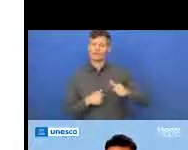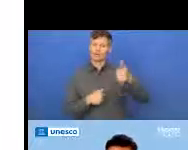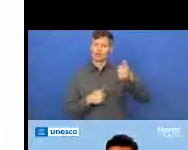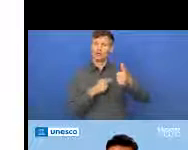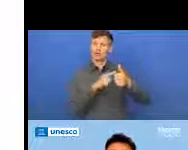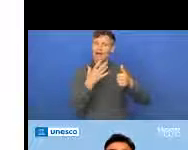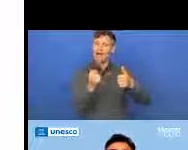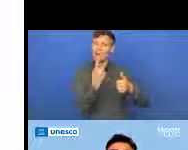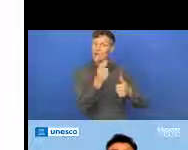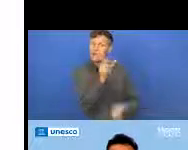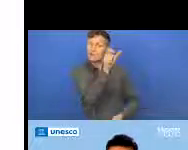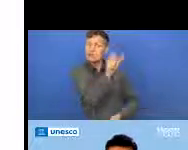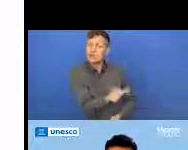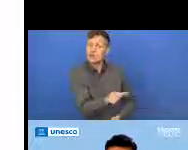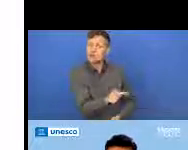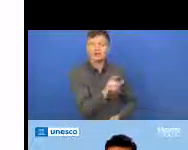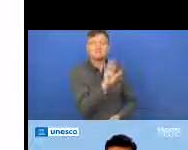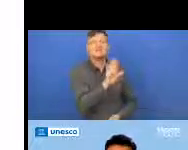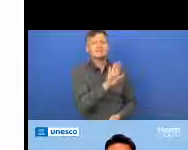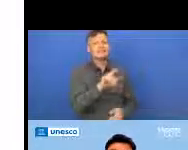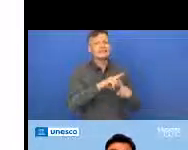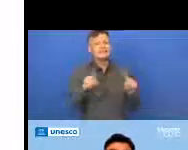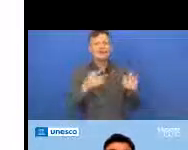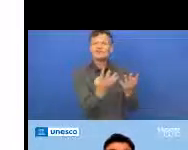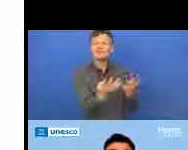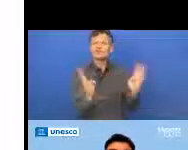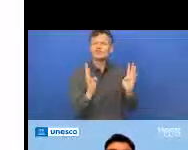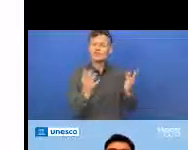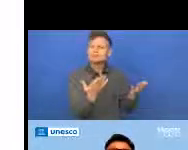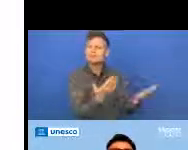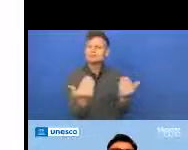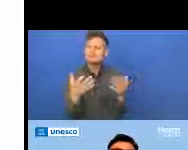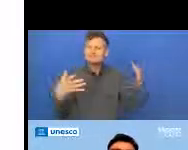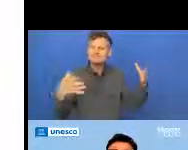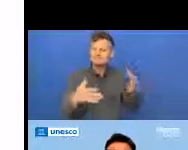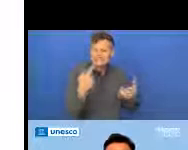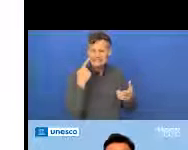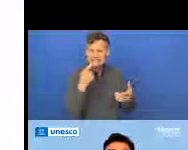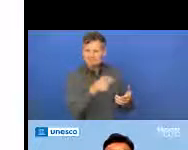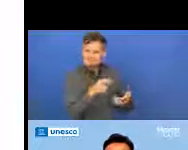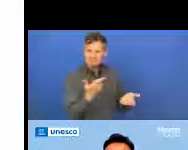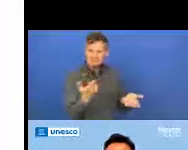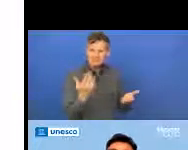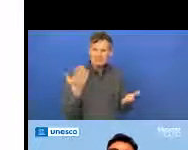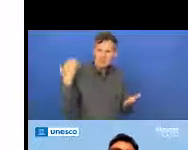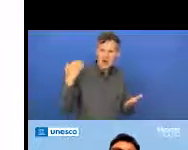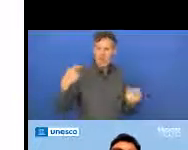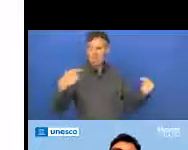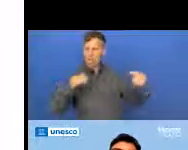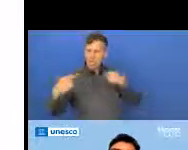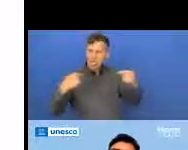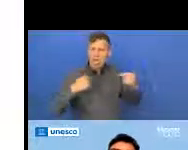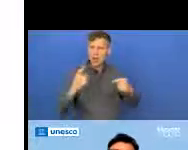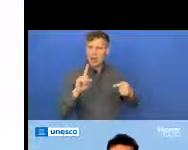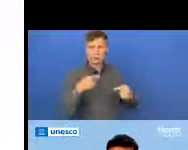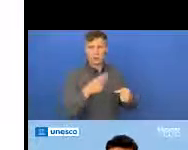participants in one of those focus group discussions. And as I said before, after the presentation, we'll have time for